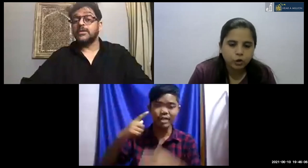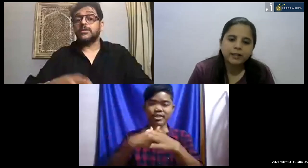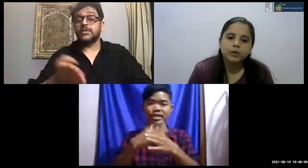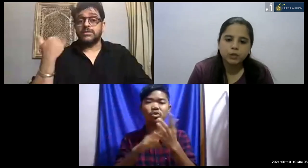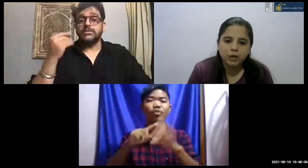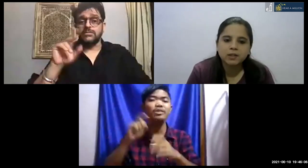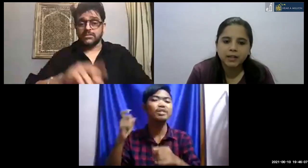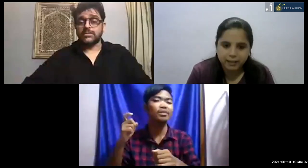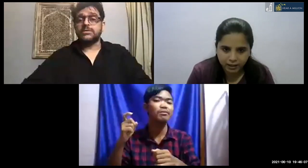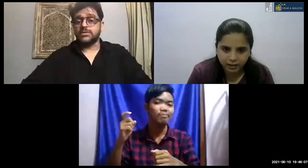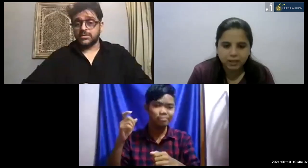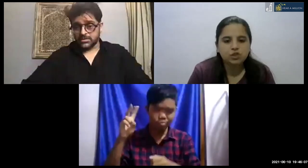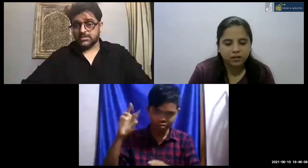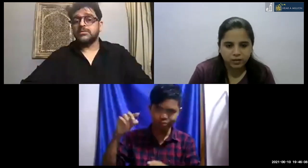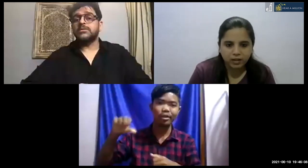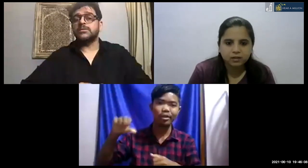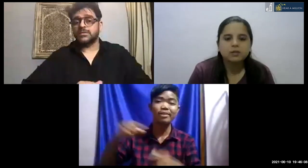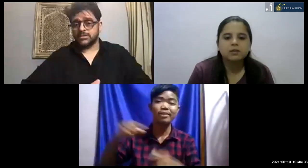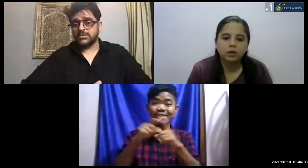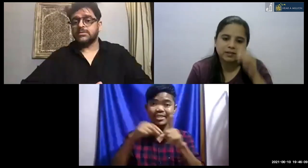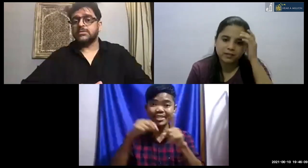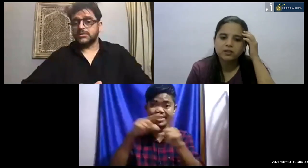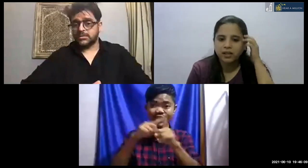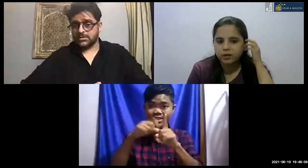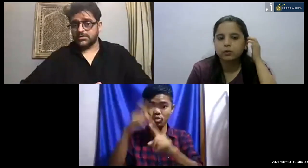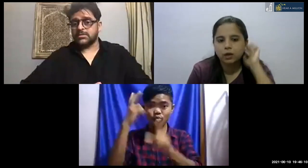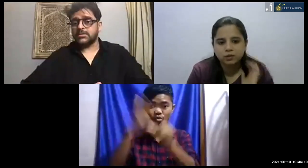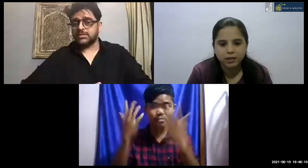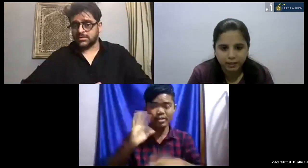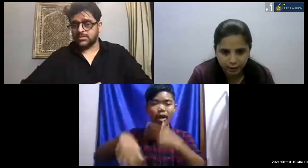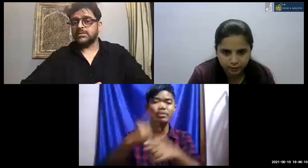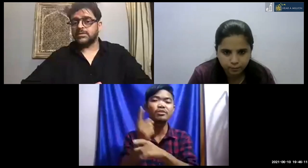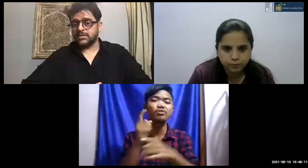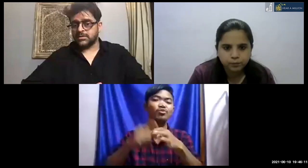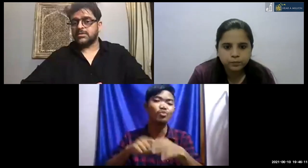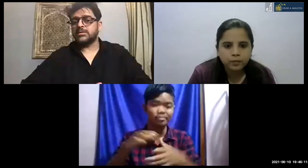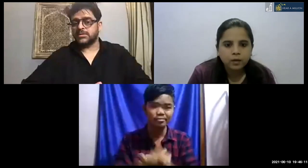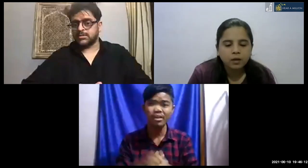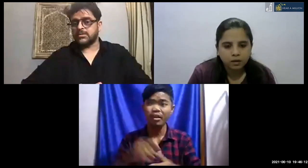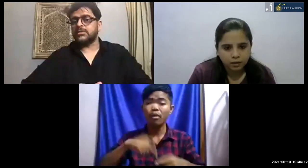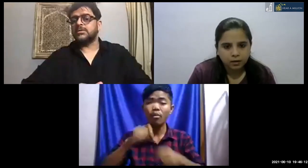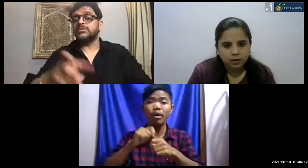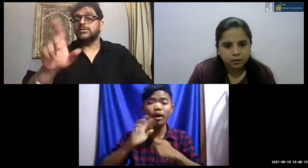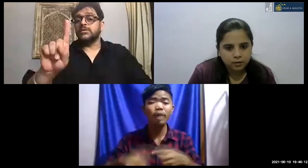I joined in 2019 in January, on 7th January 2019.